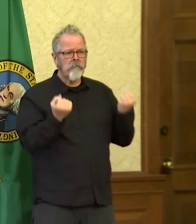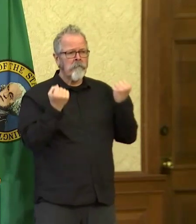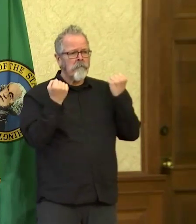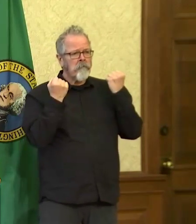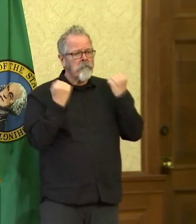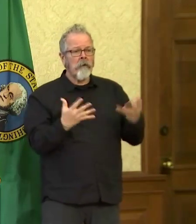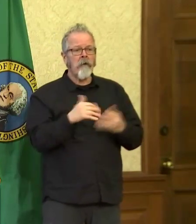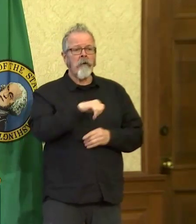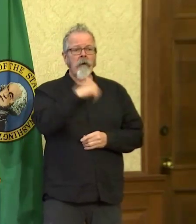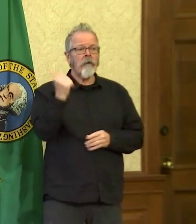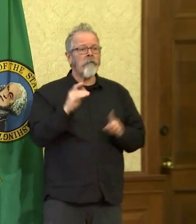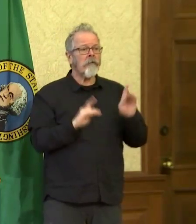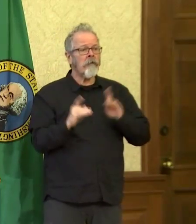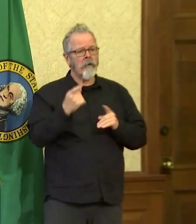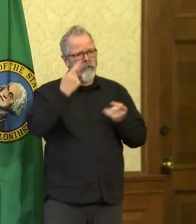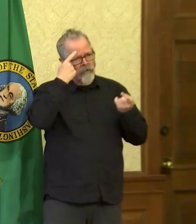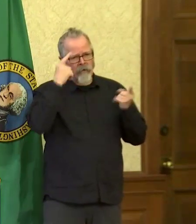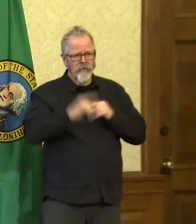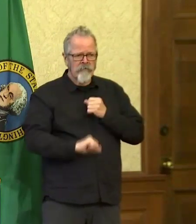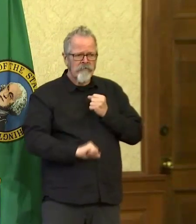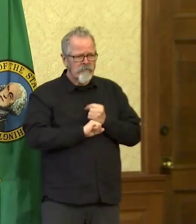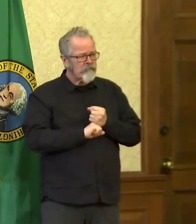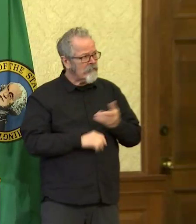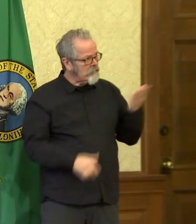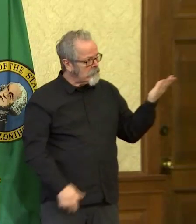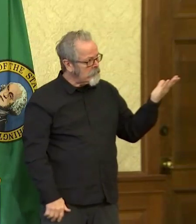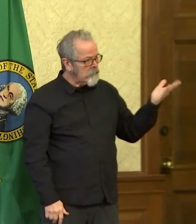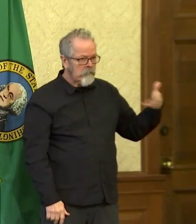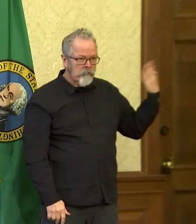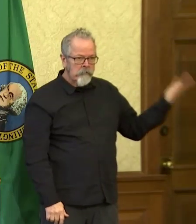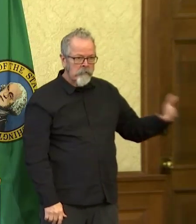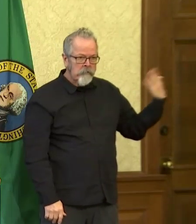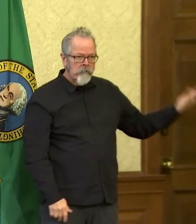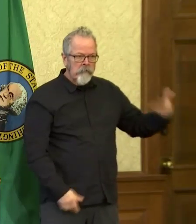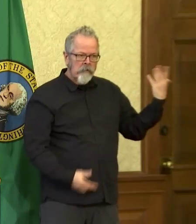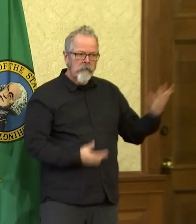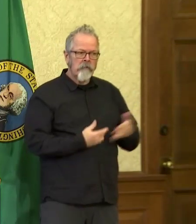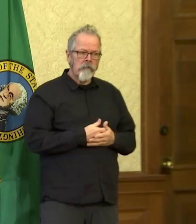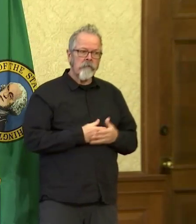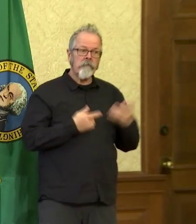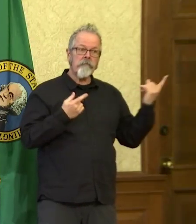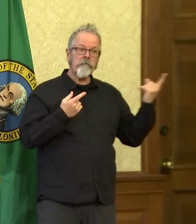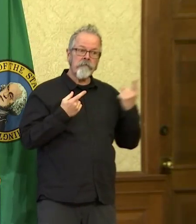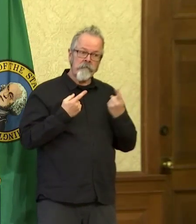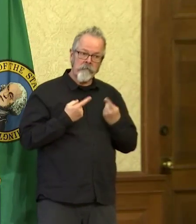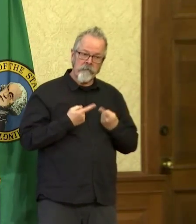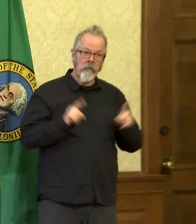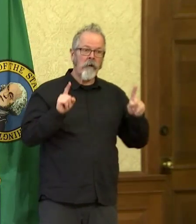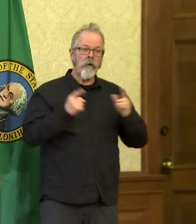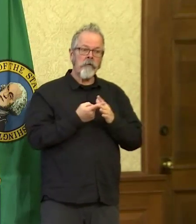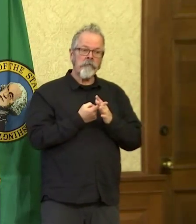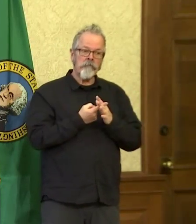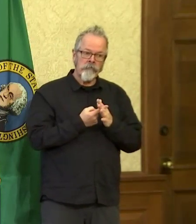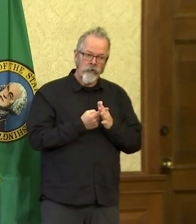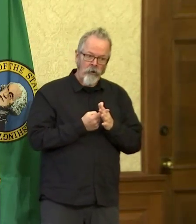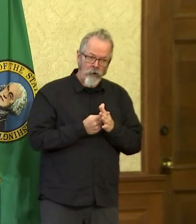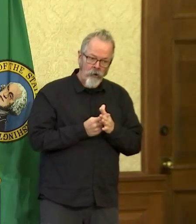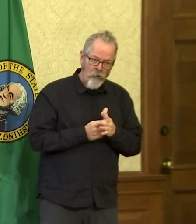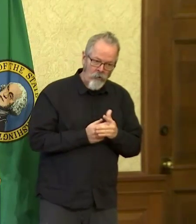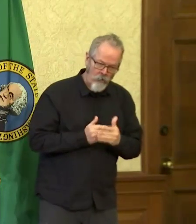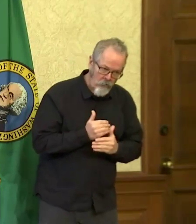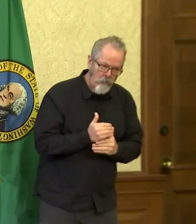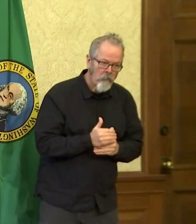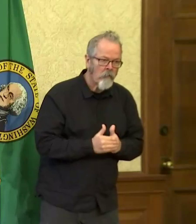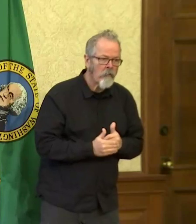more work to produce more PPE, and we're grateful for that. But we need to continue to ramp up the manufacturing. I also want to thank the